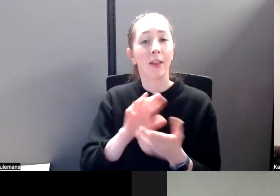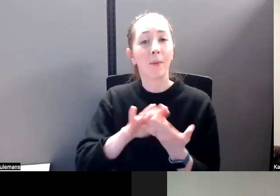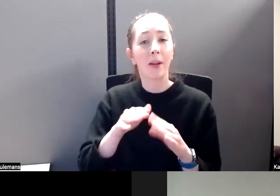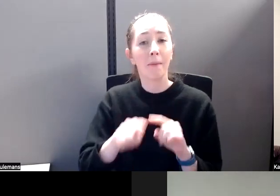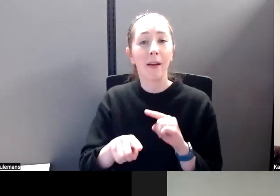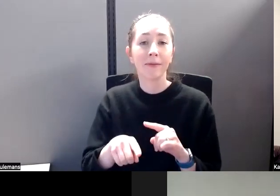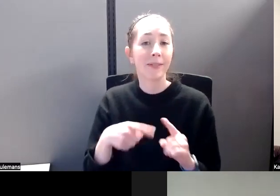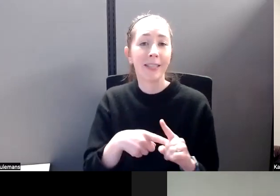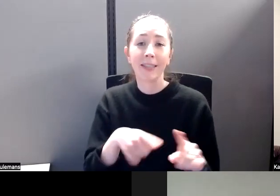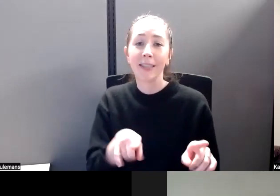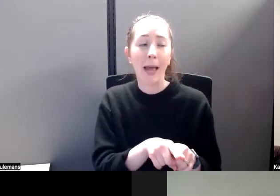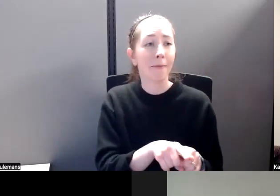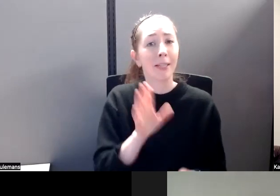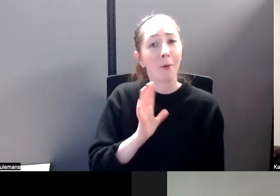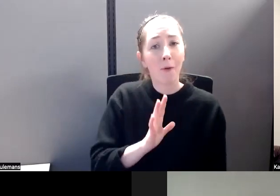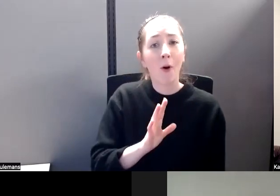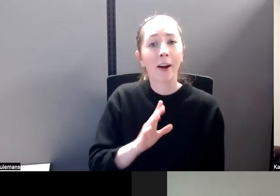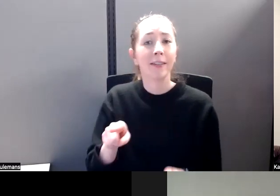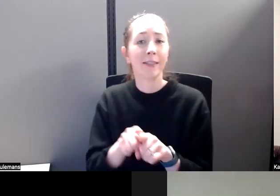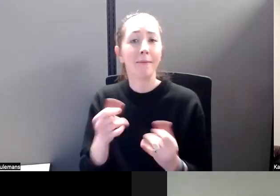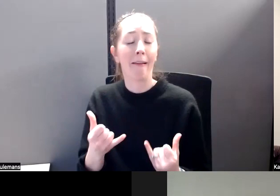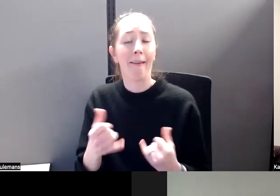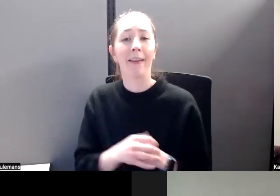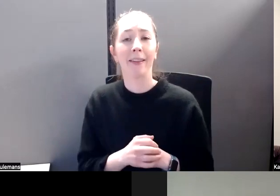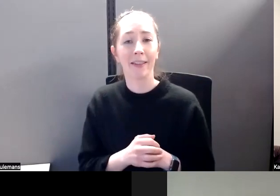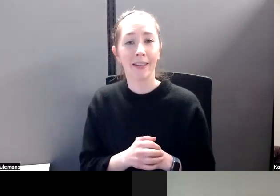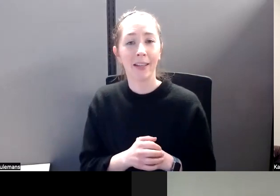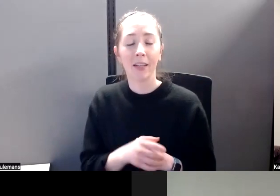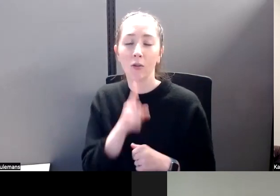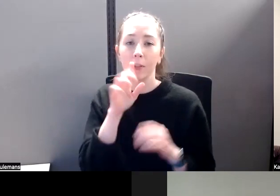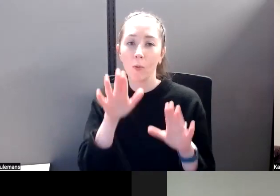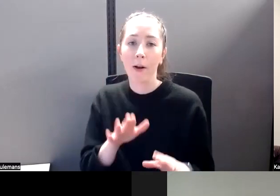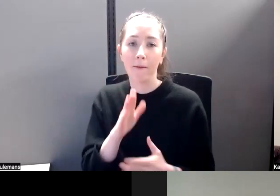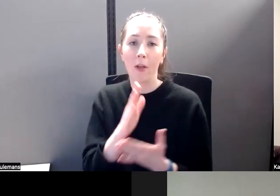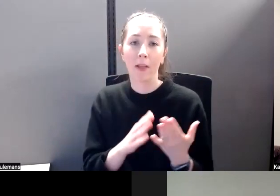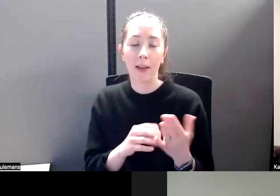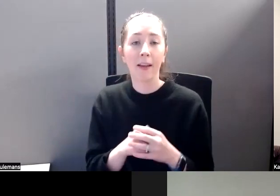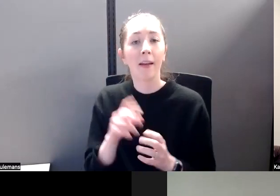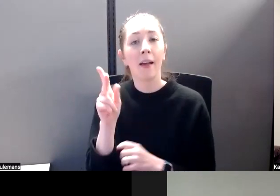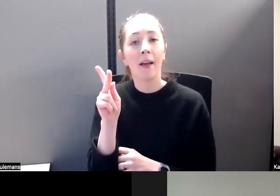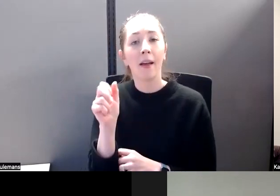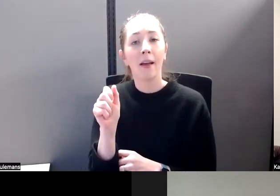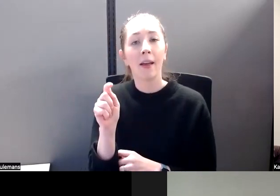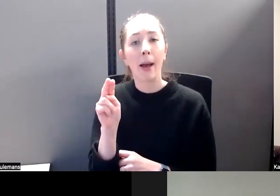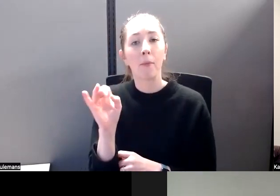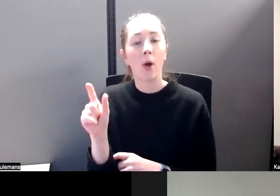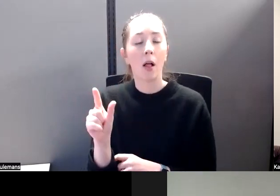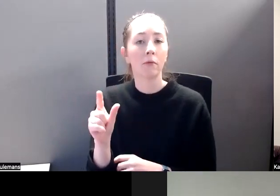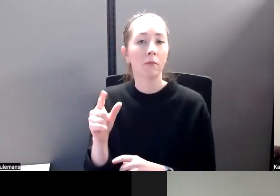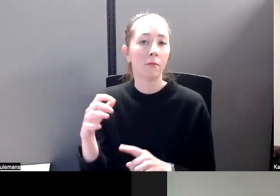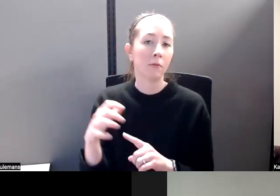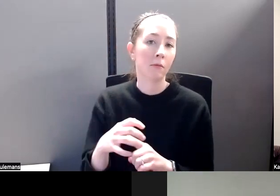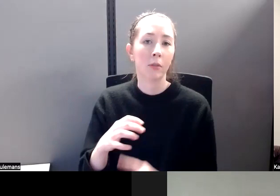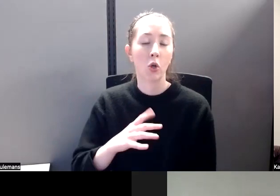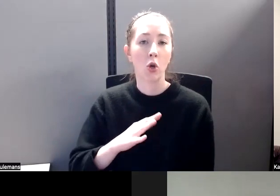the same. He was the same as when I met him on Flip That Romance, which is a wonderful thing. Kat Burrell, so dope. Oh my God.